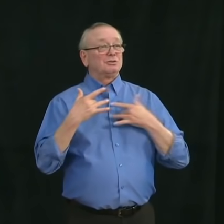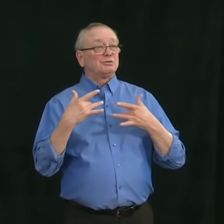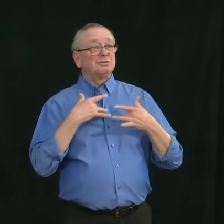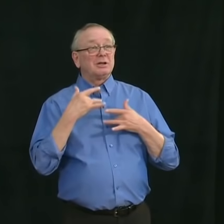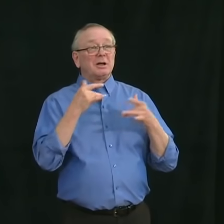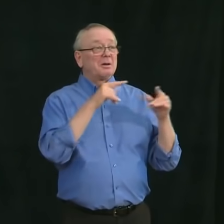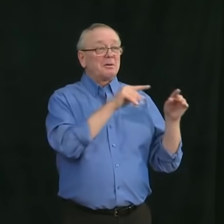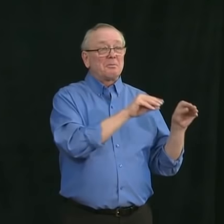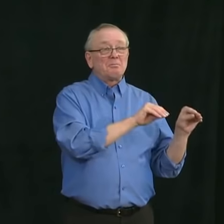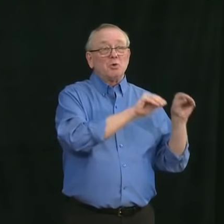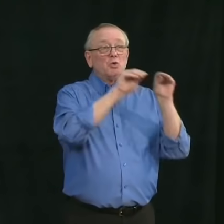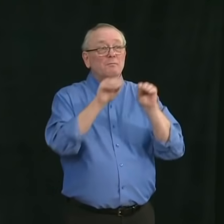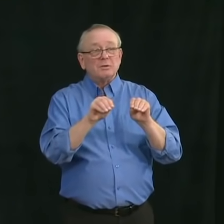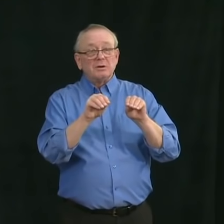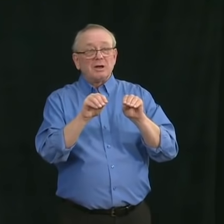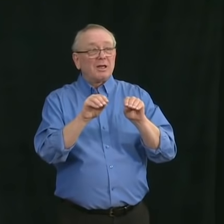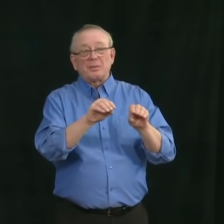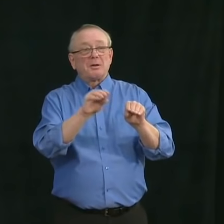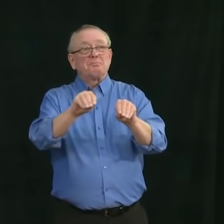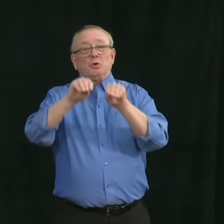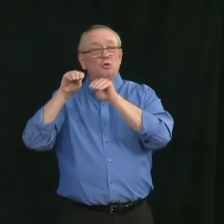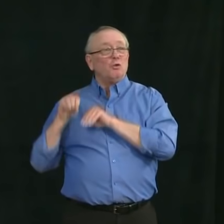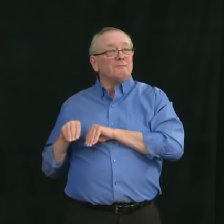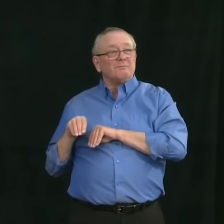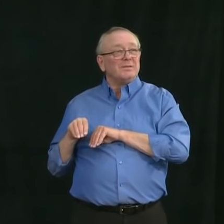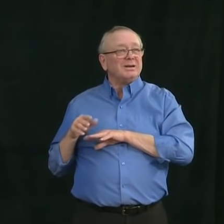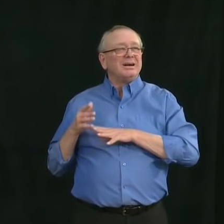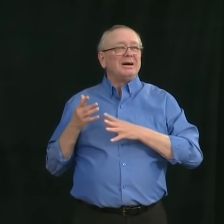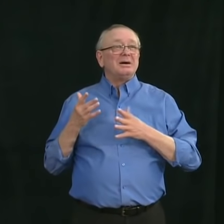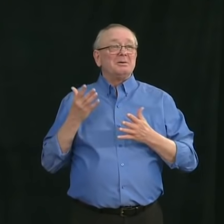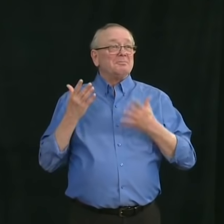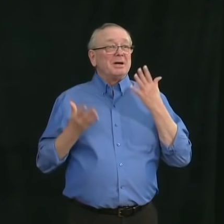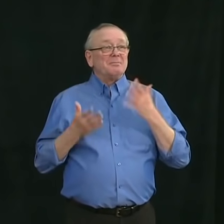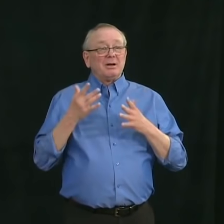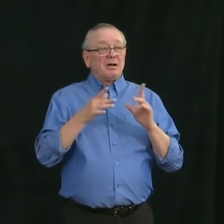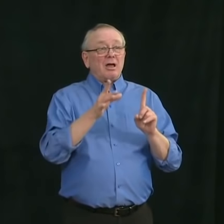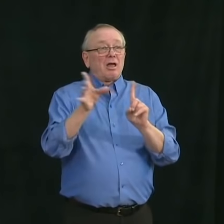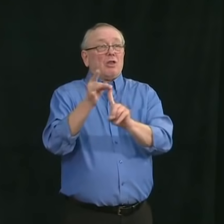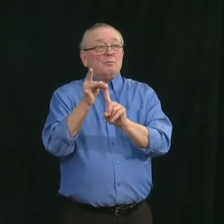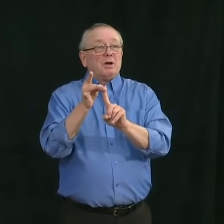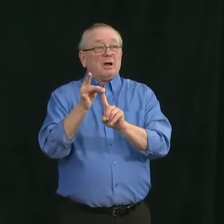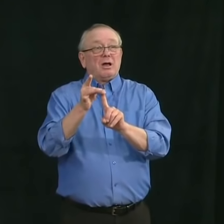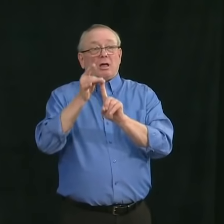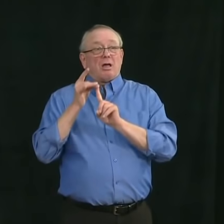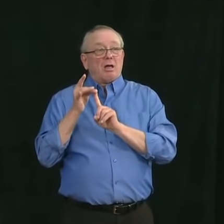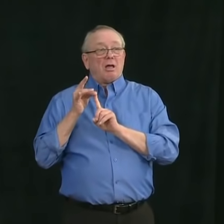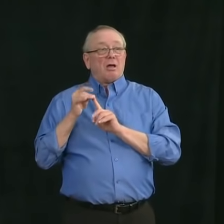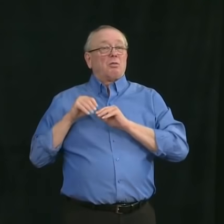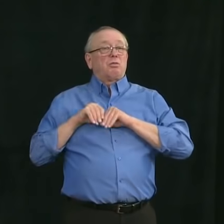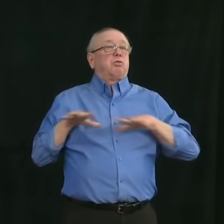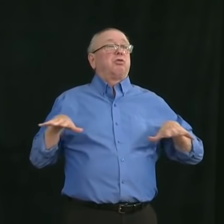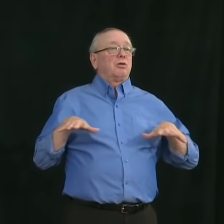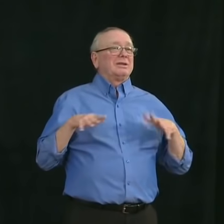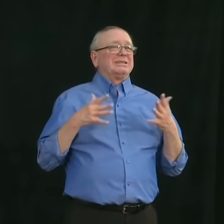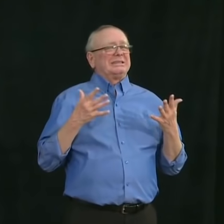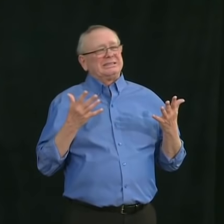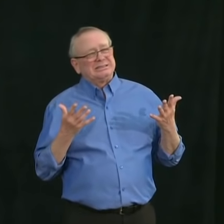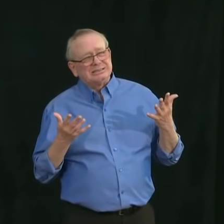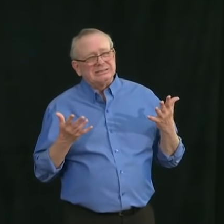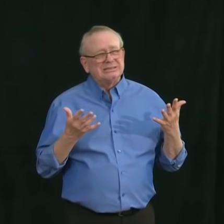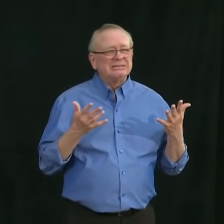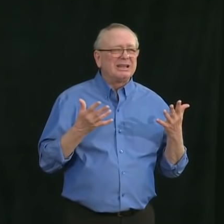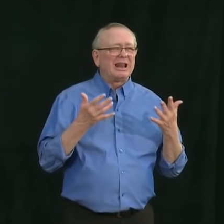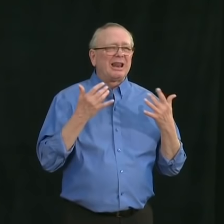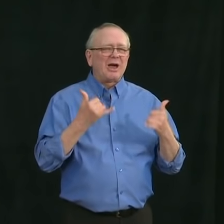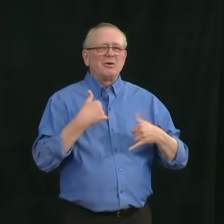the other and staying in places where they might be staying in closer proximity than they normally would. So again, we're trying to make sure that those precautions are